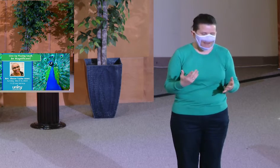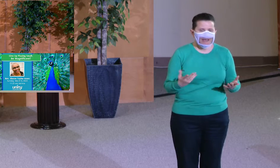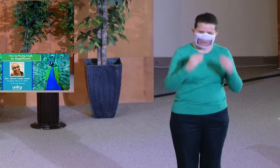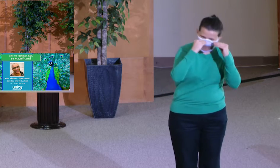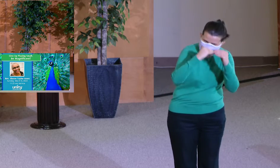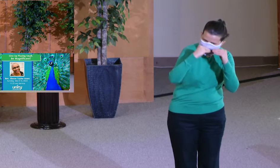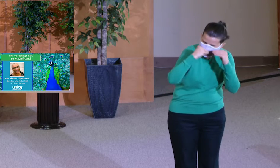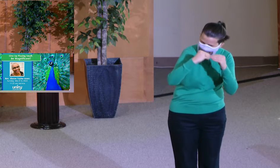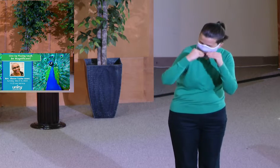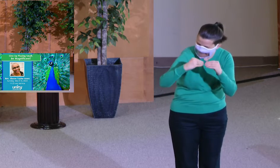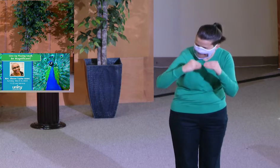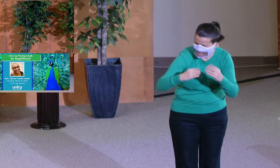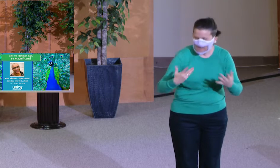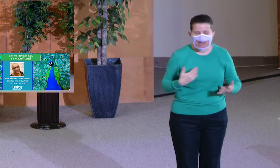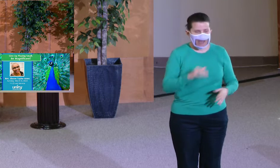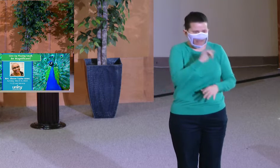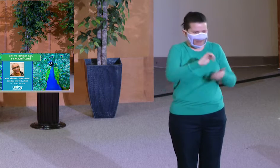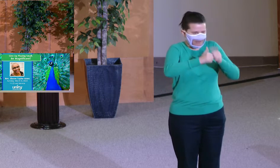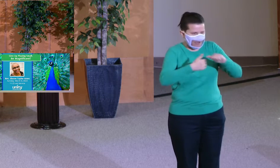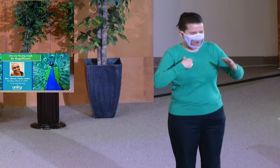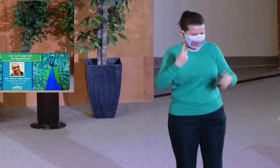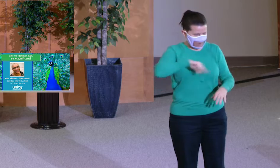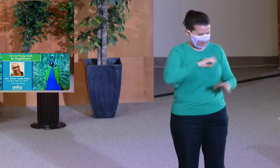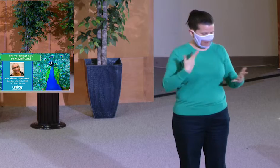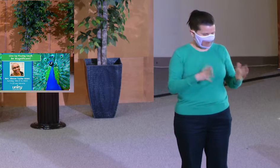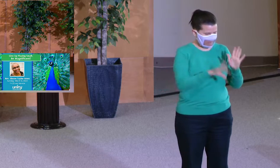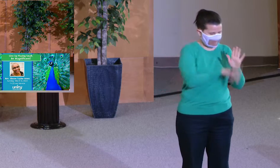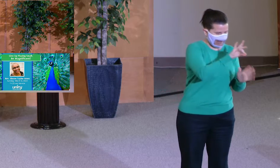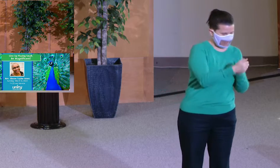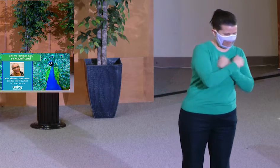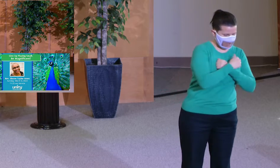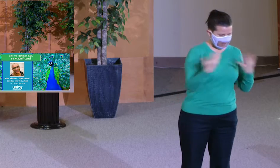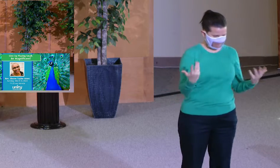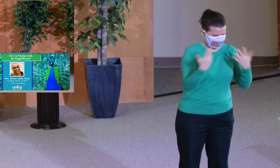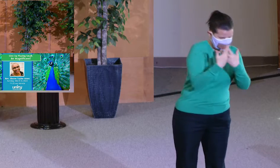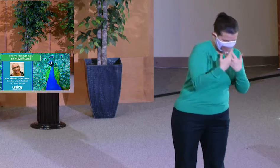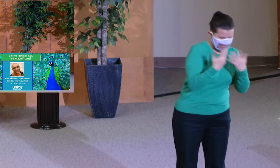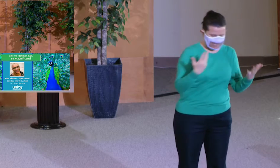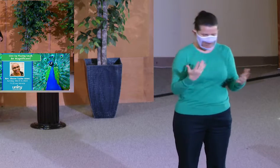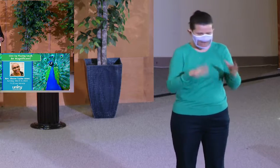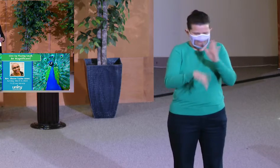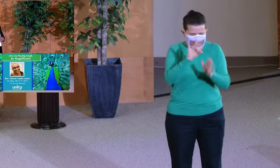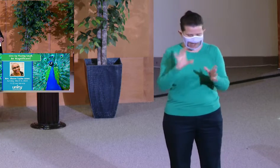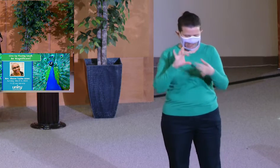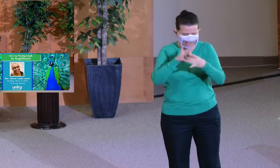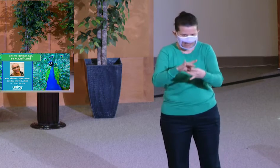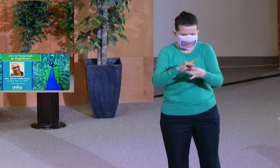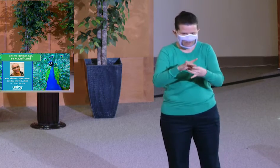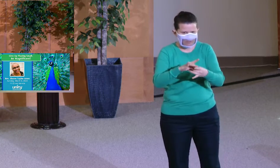fitting in, of finding love, of finding connection. And now I'm saying to you, be